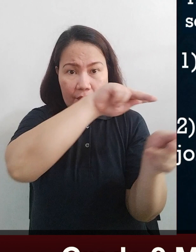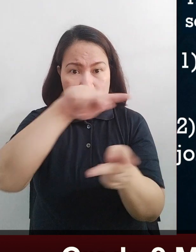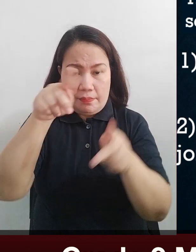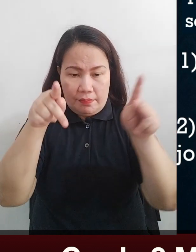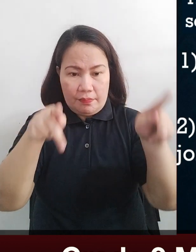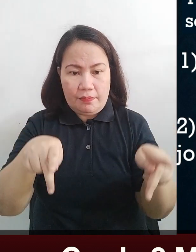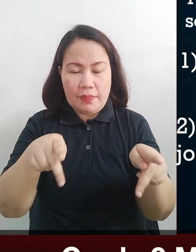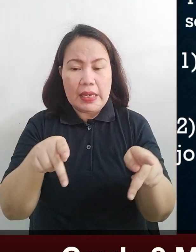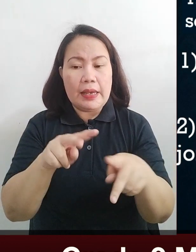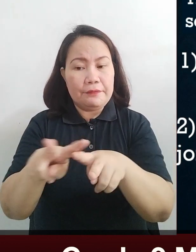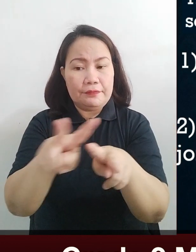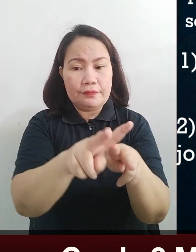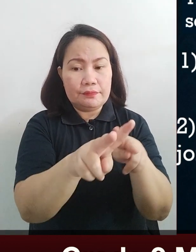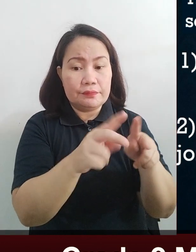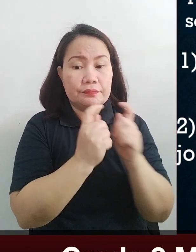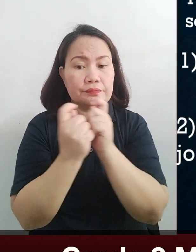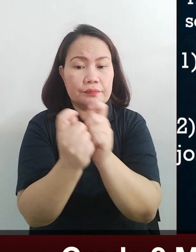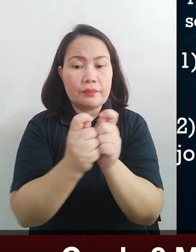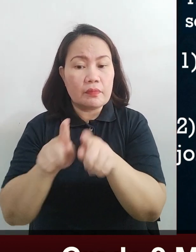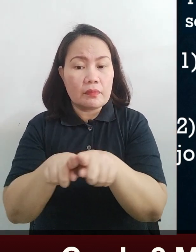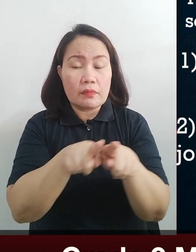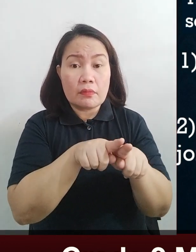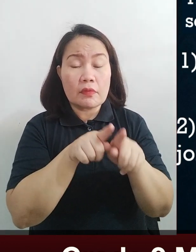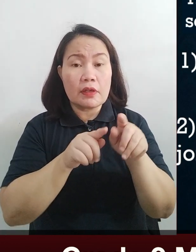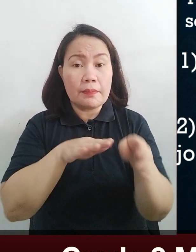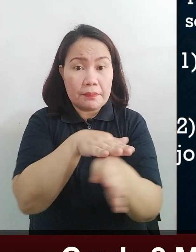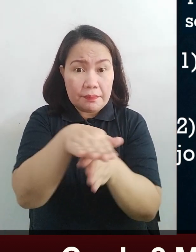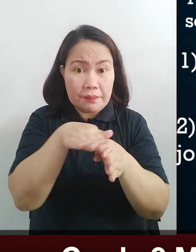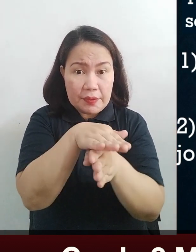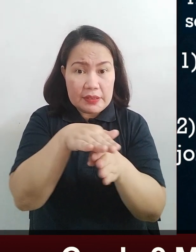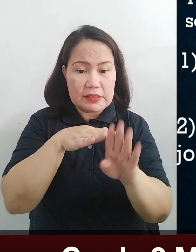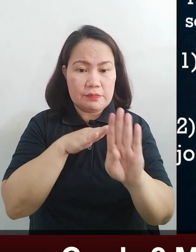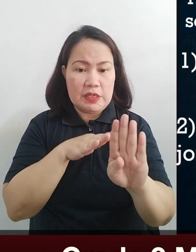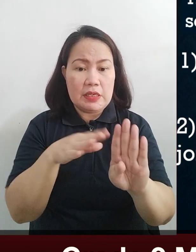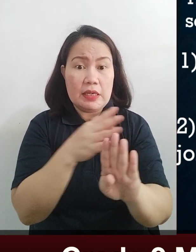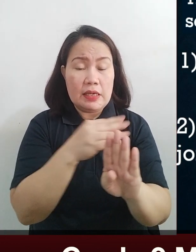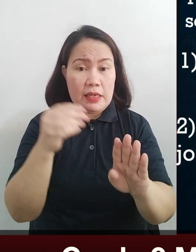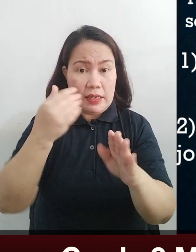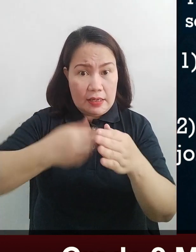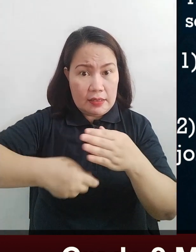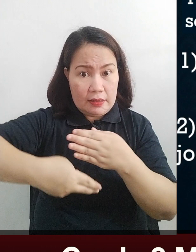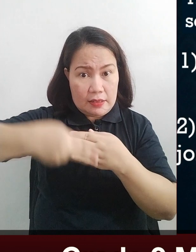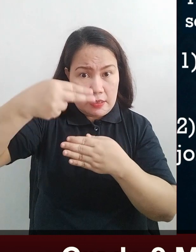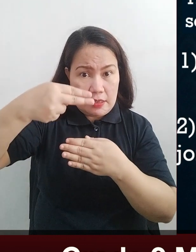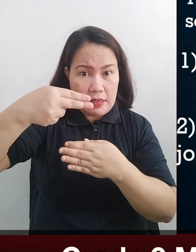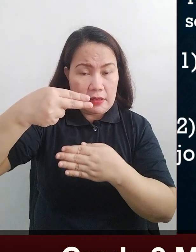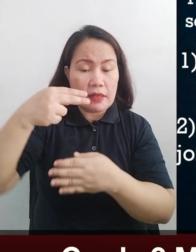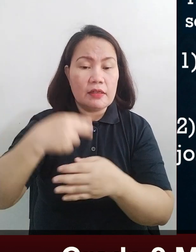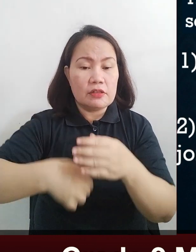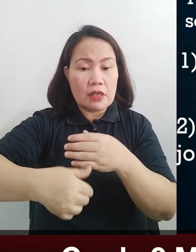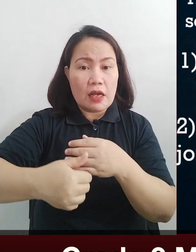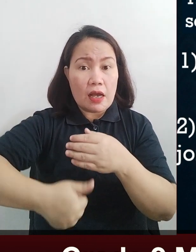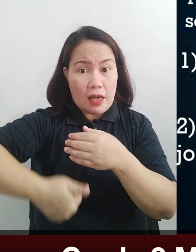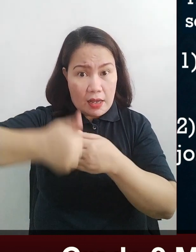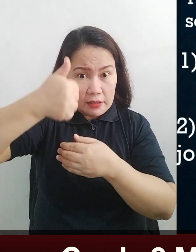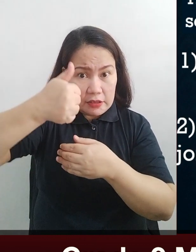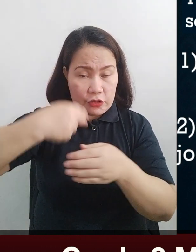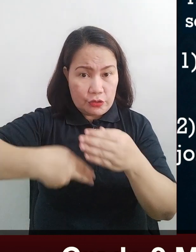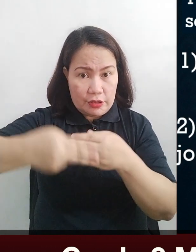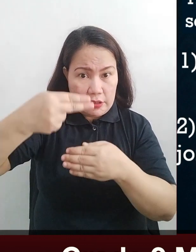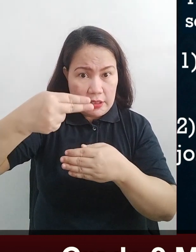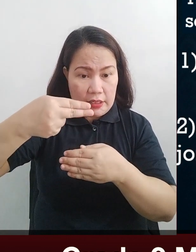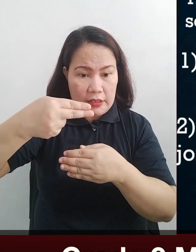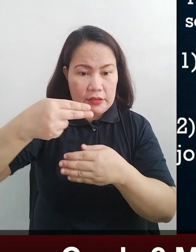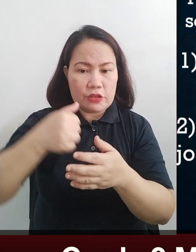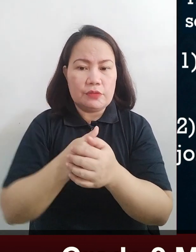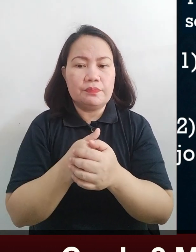parallelogram varies jointly as the base B and altitude h. So, A